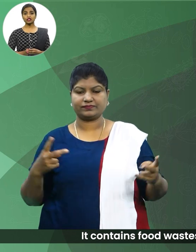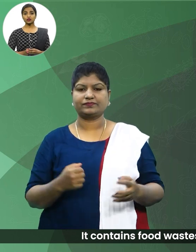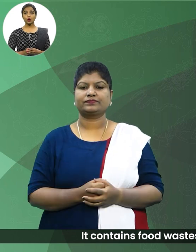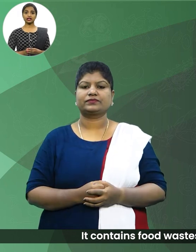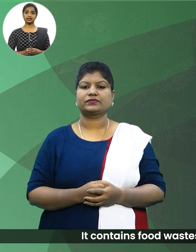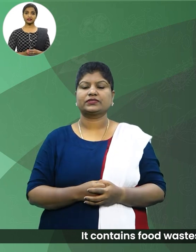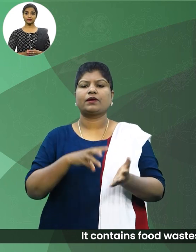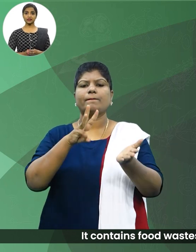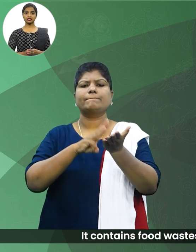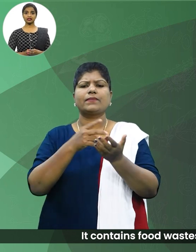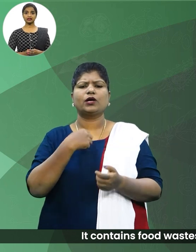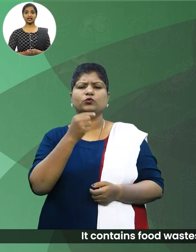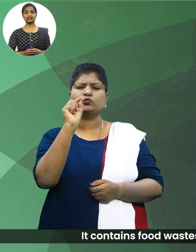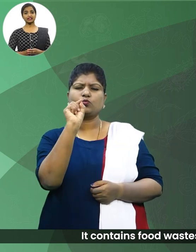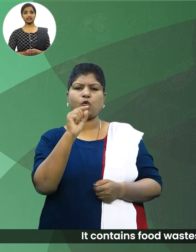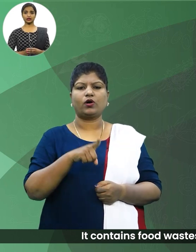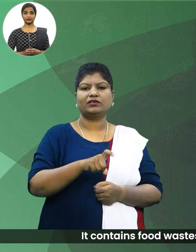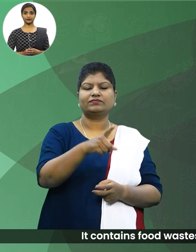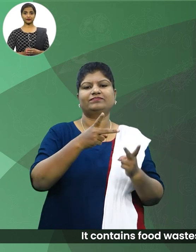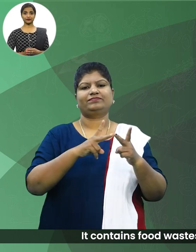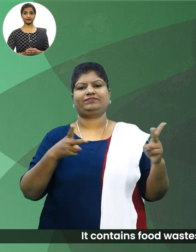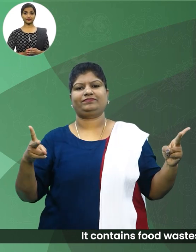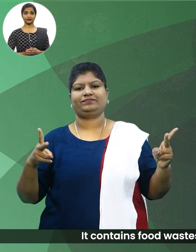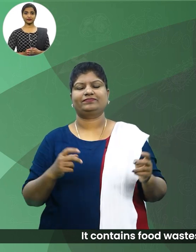microorganisms, etc.